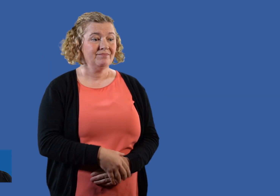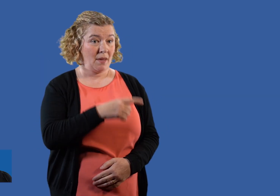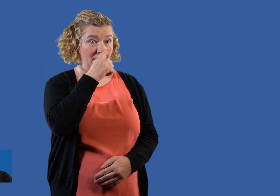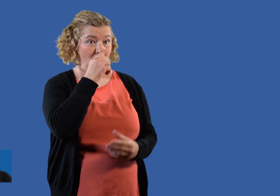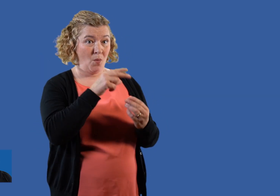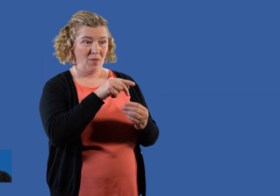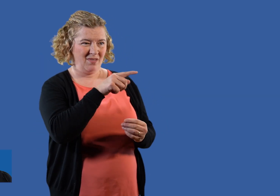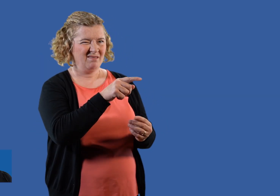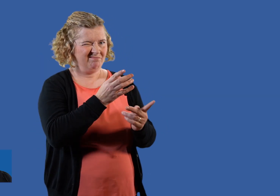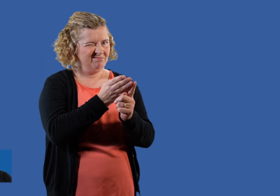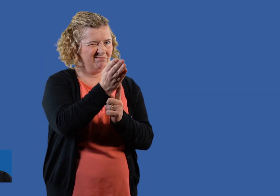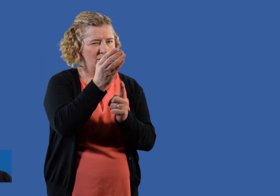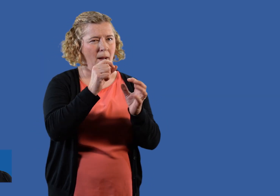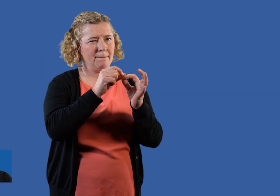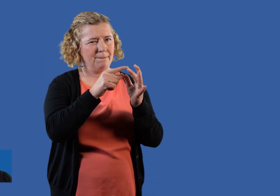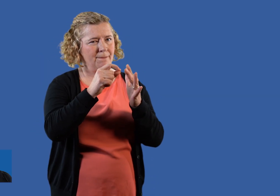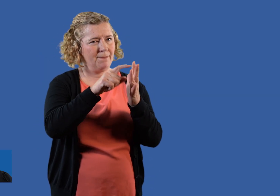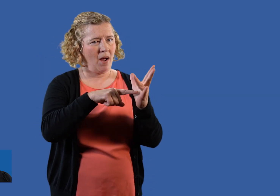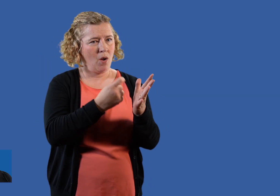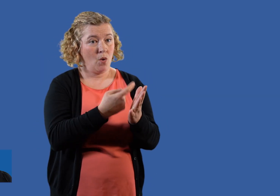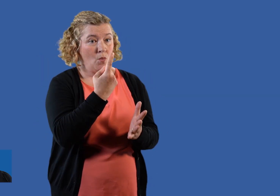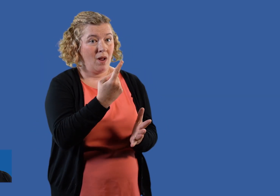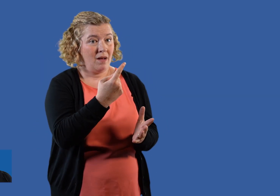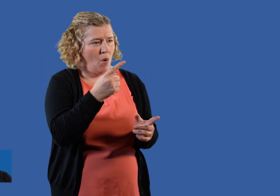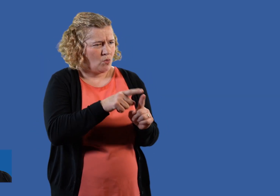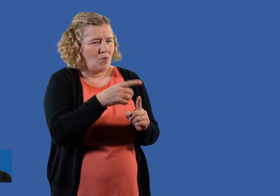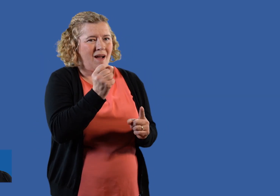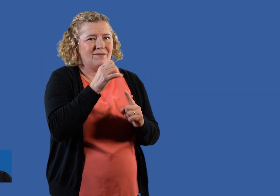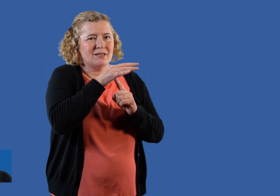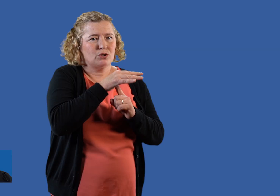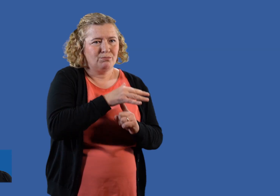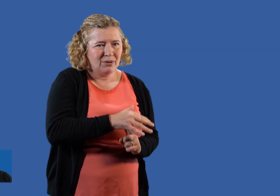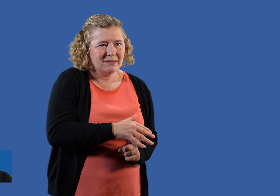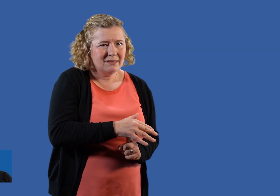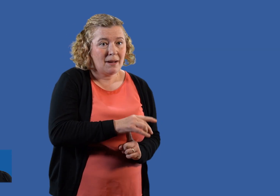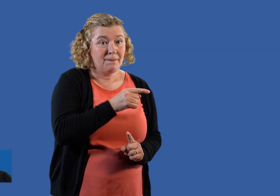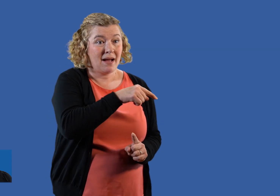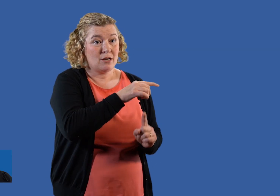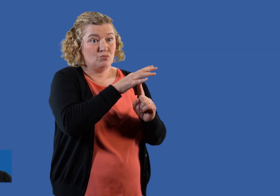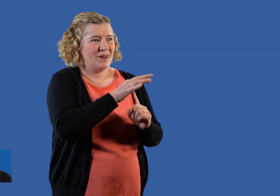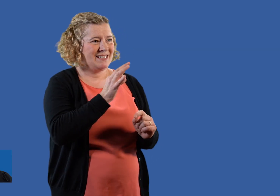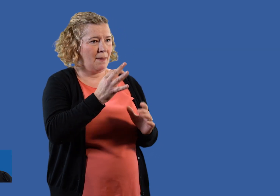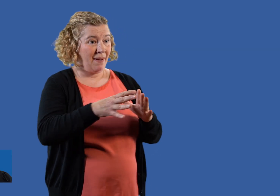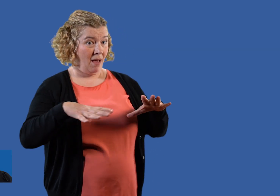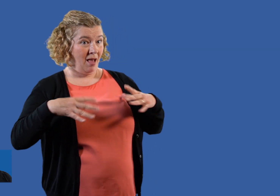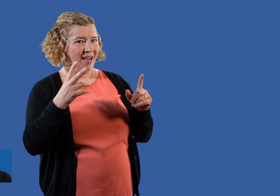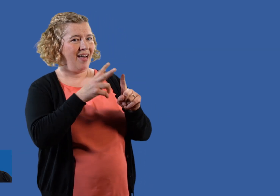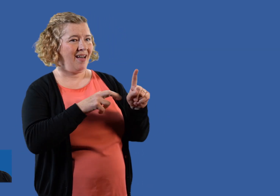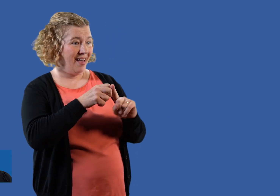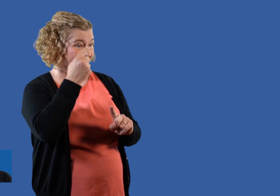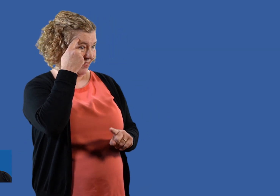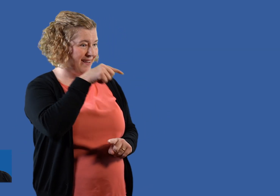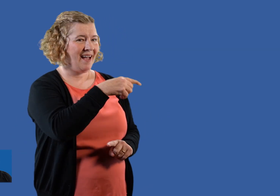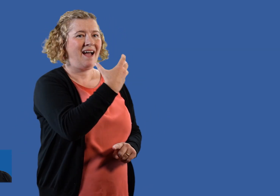care. And they typically have depressive episodes as well, but it isn't essential to make the bipolar 1 diagnosis.